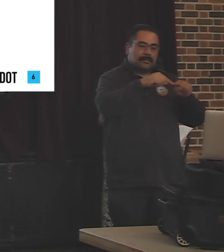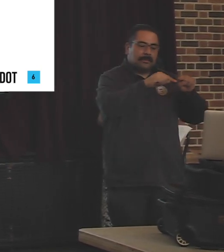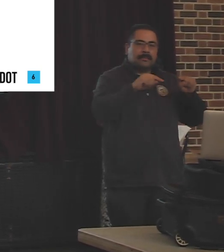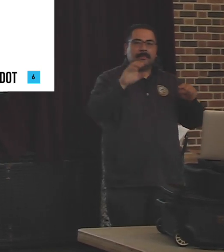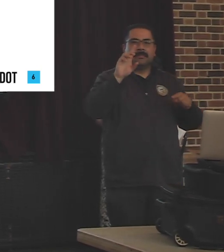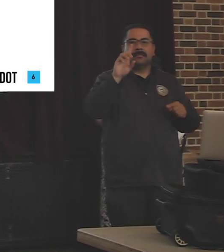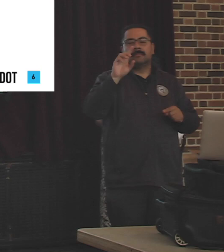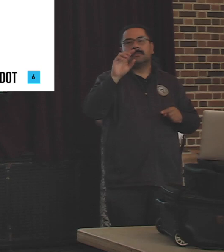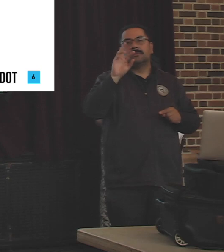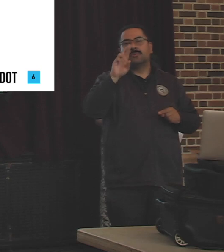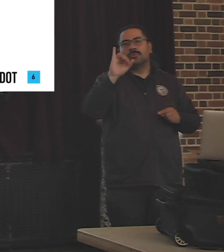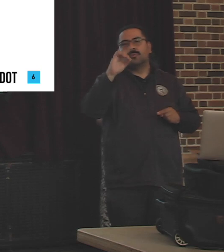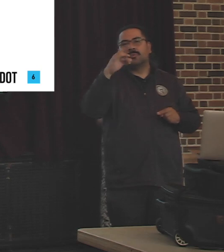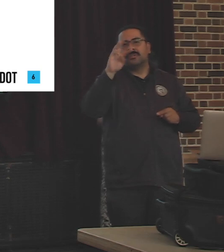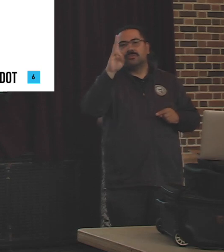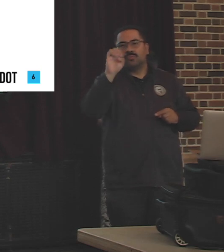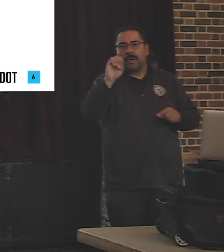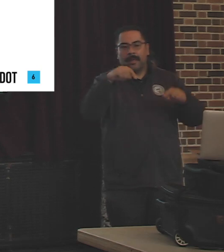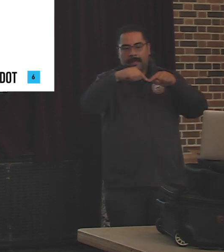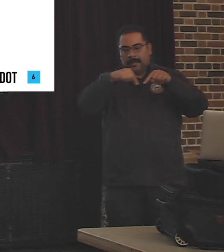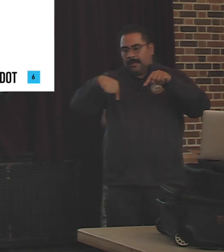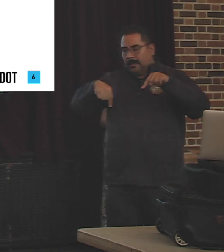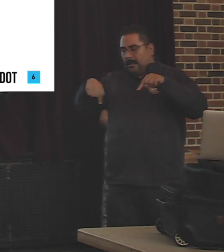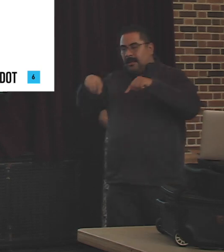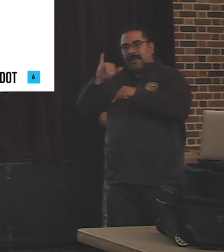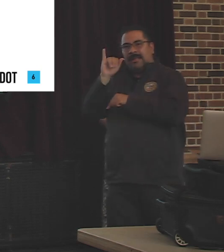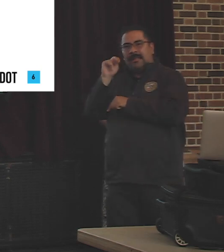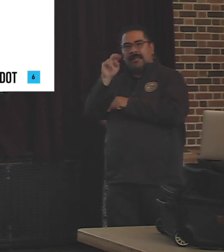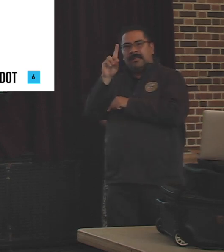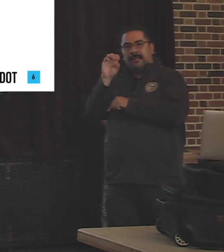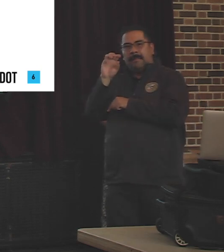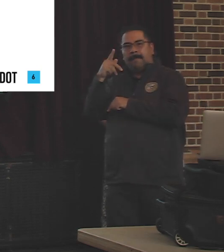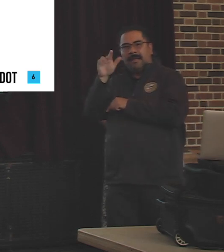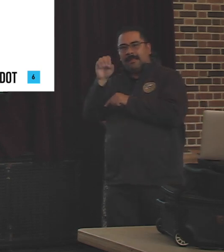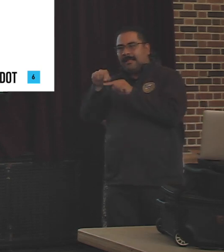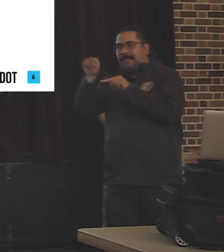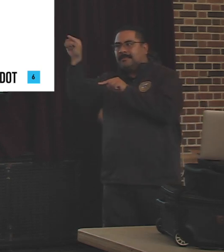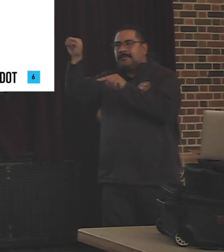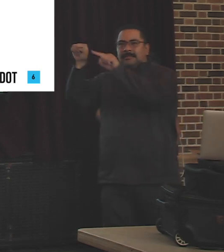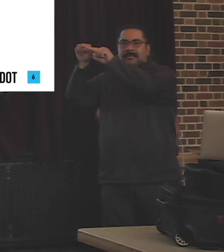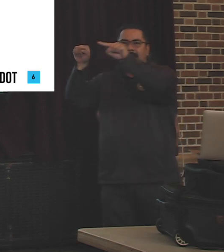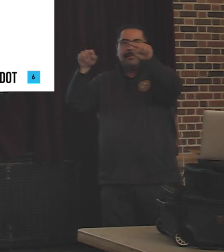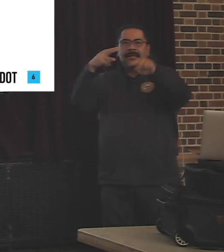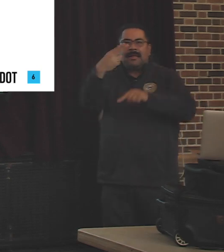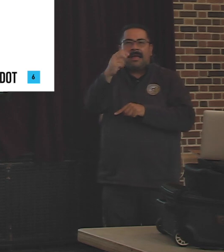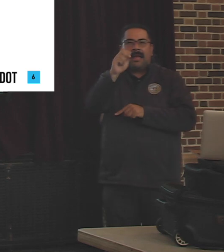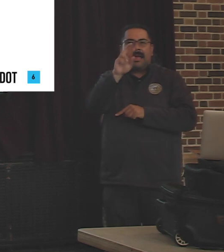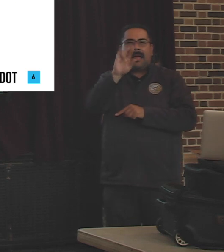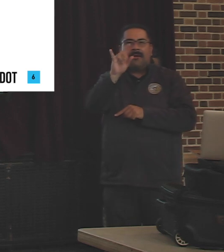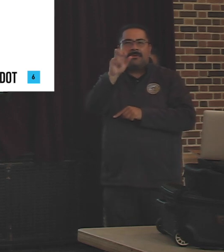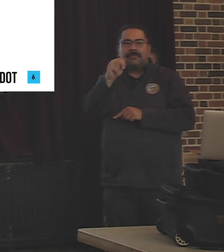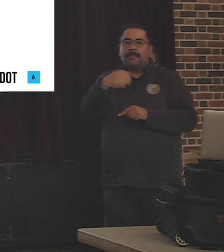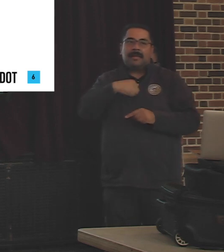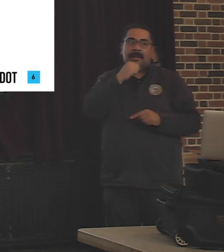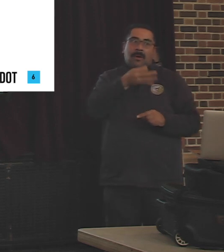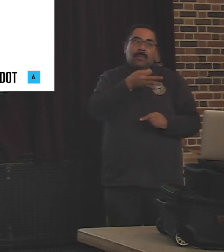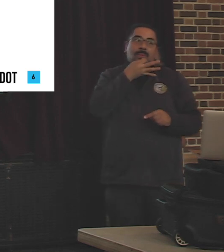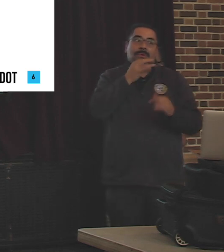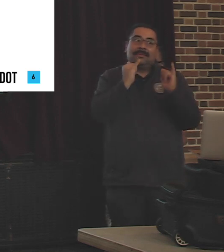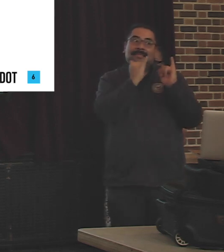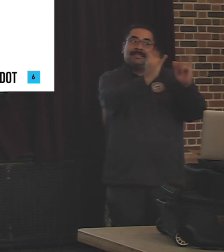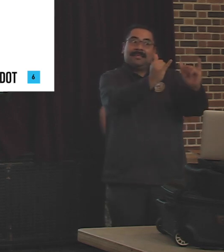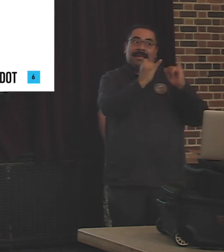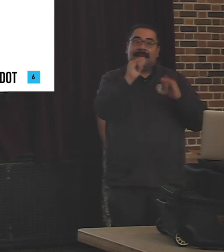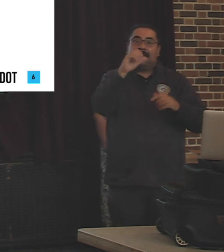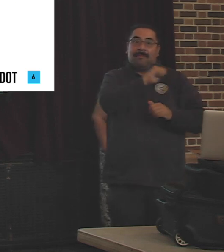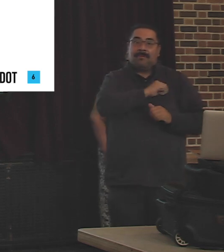to Independence and Harrison, back around. So it gives me like, I'm not as great as Alderman Laspacha, but it gives